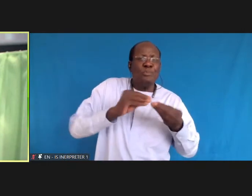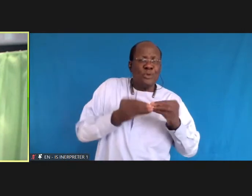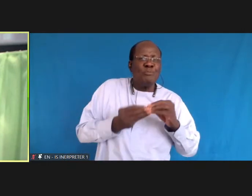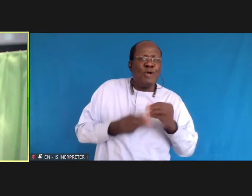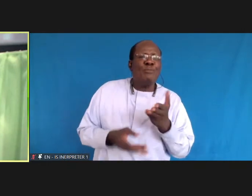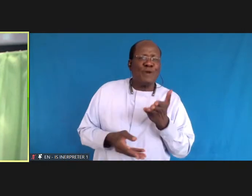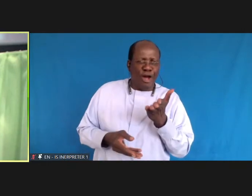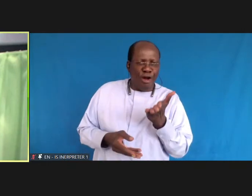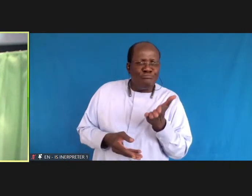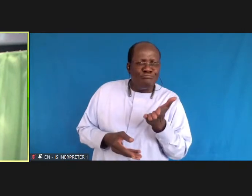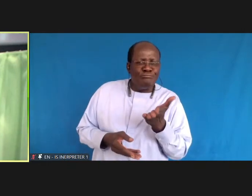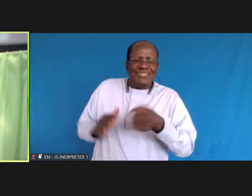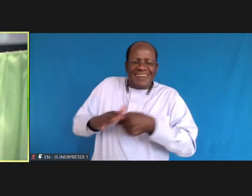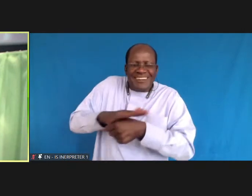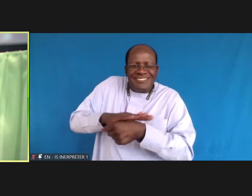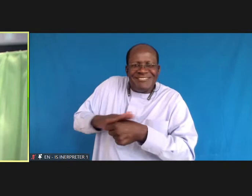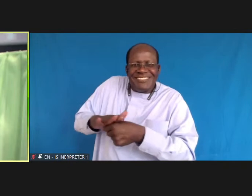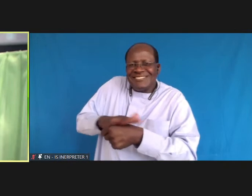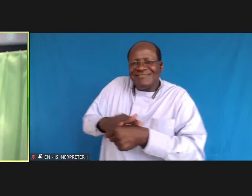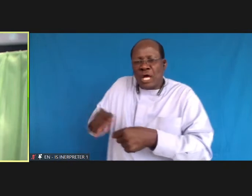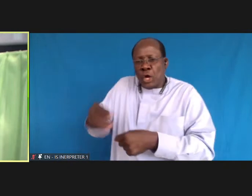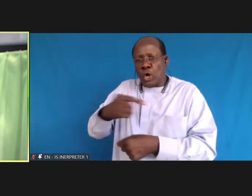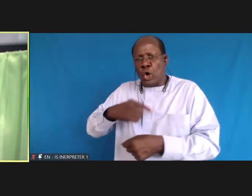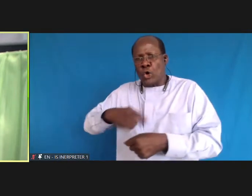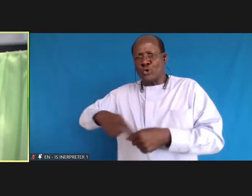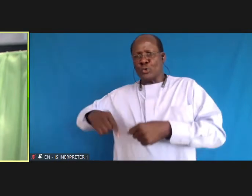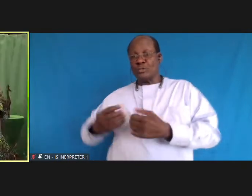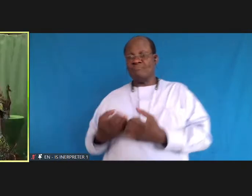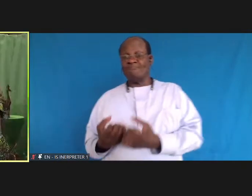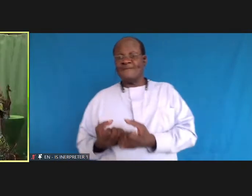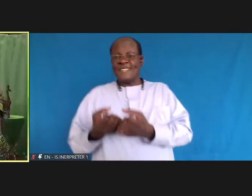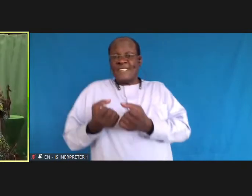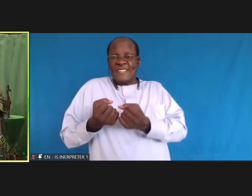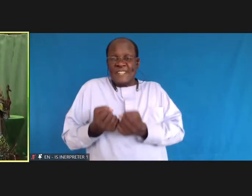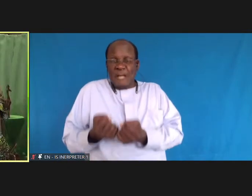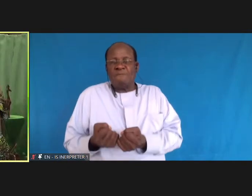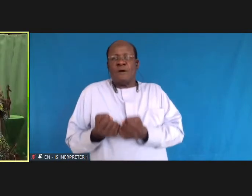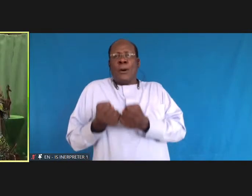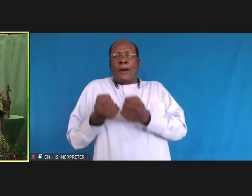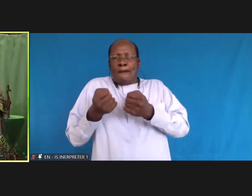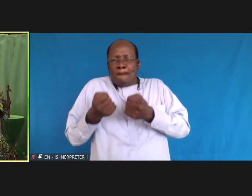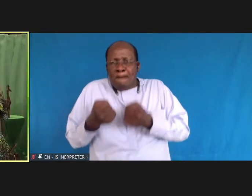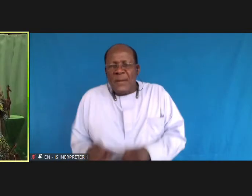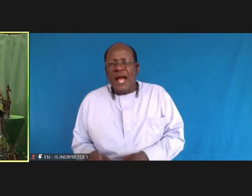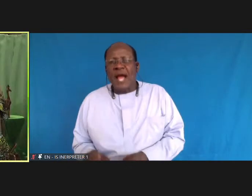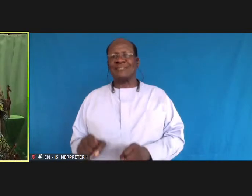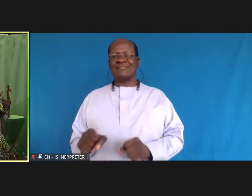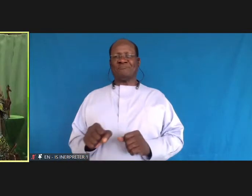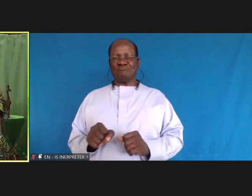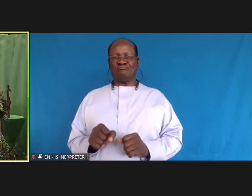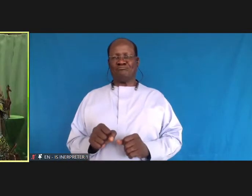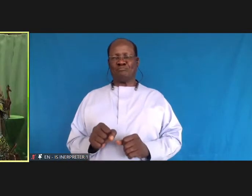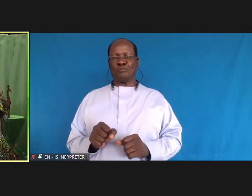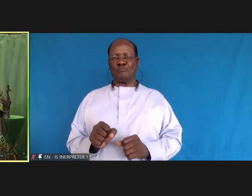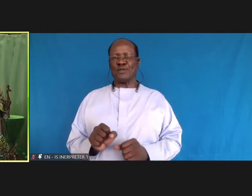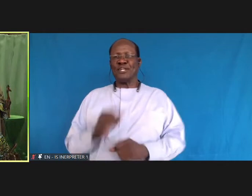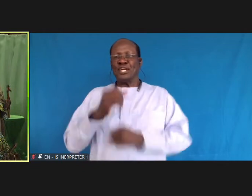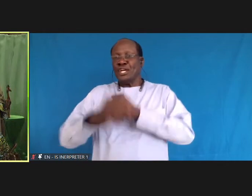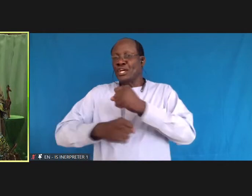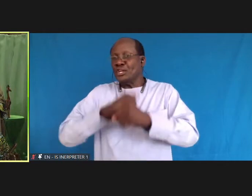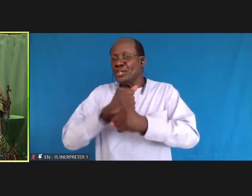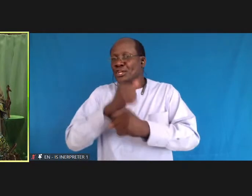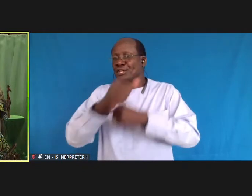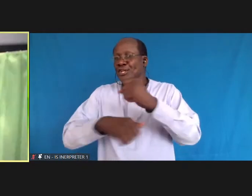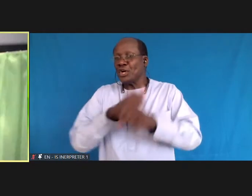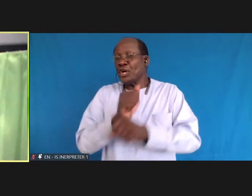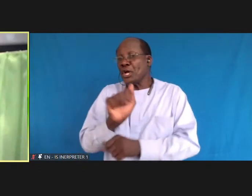have retained, that we have to reread our 3-year plan and review it, our